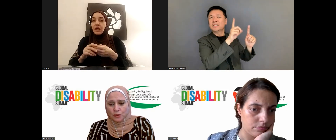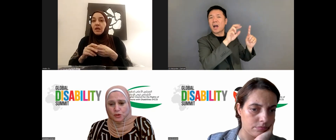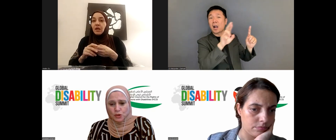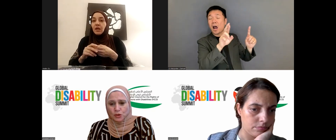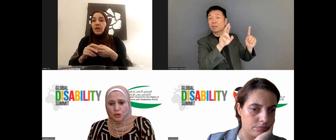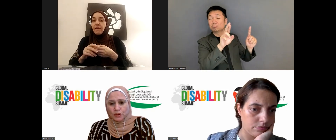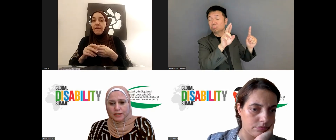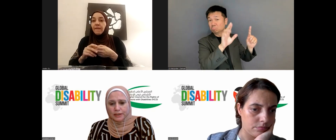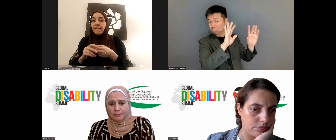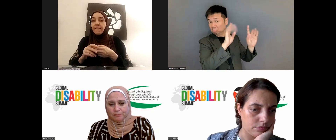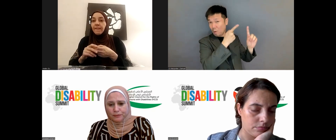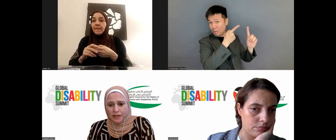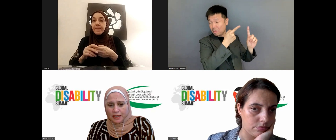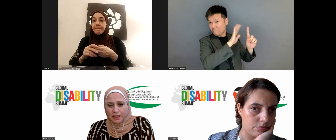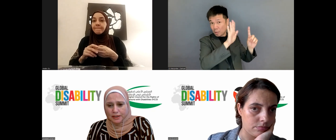is also